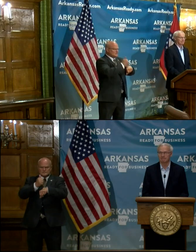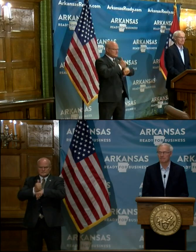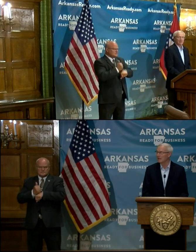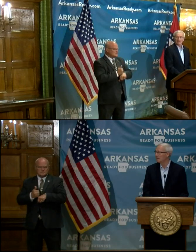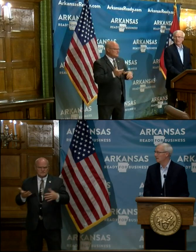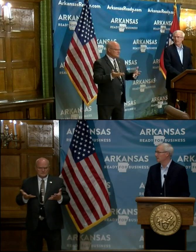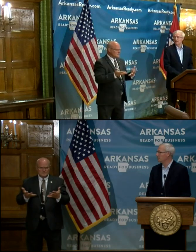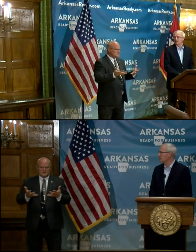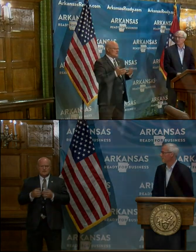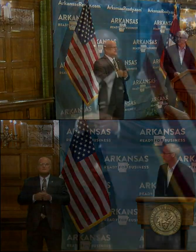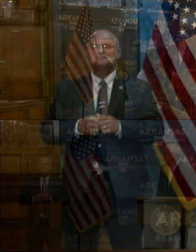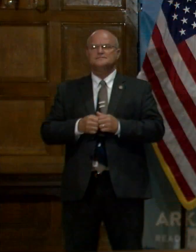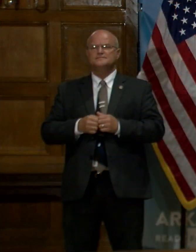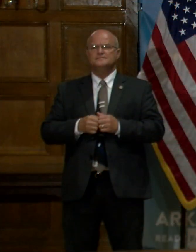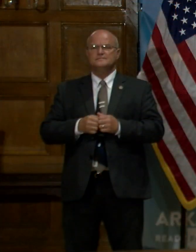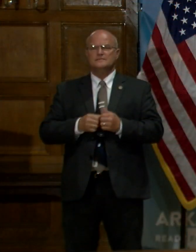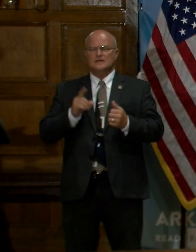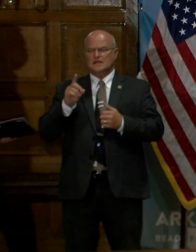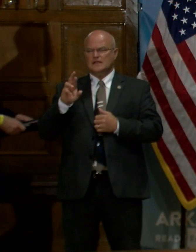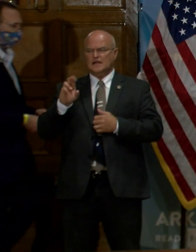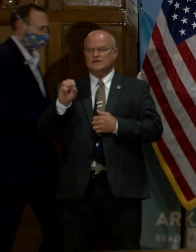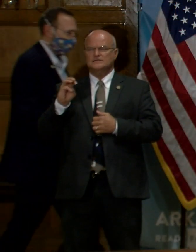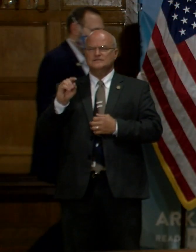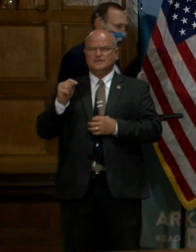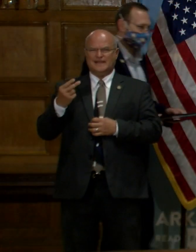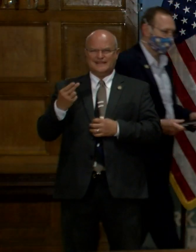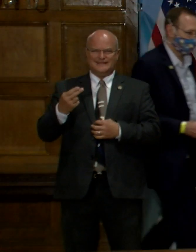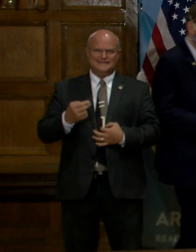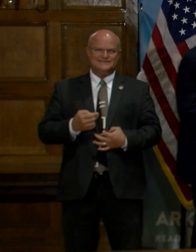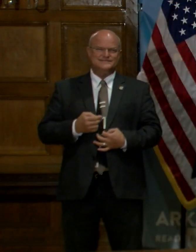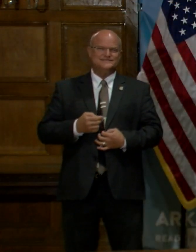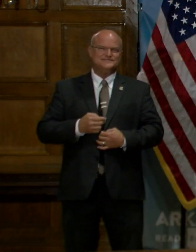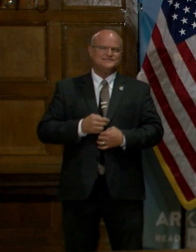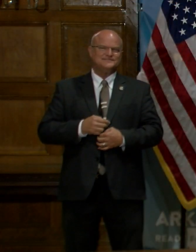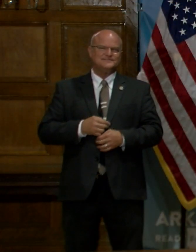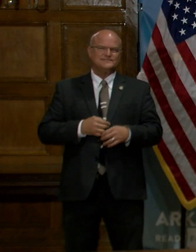coming from? Dr. Smith, you want to address that?